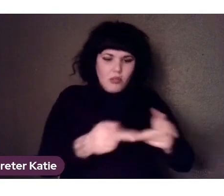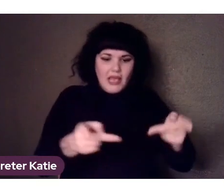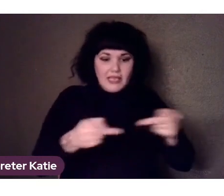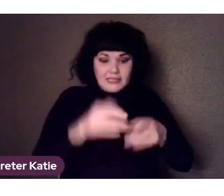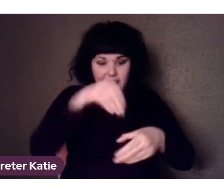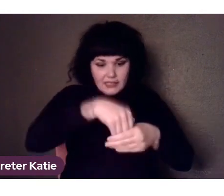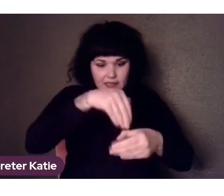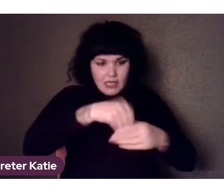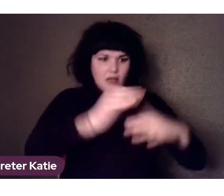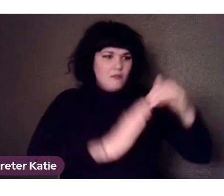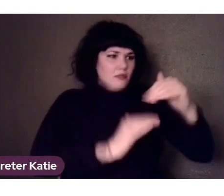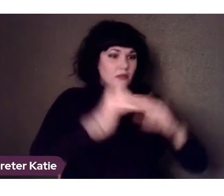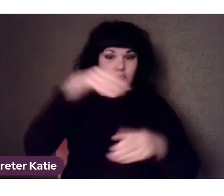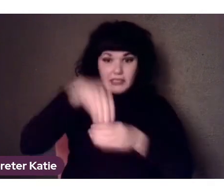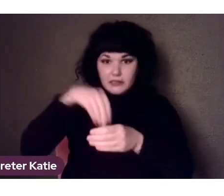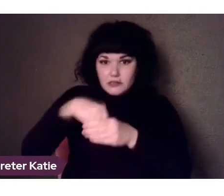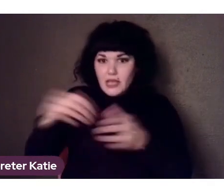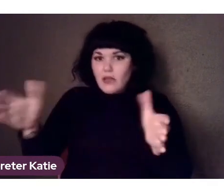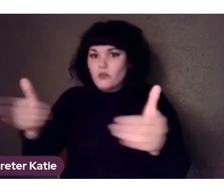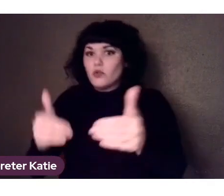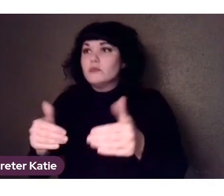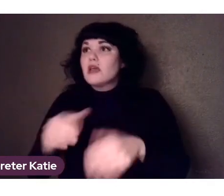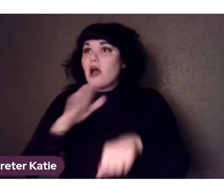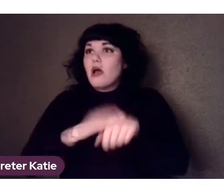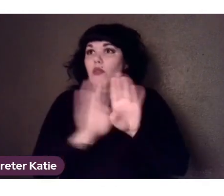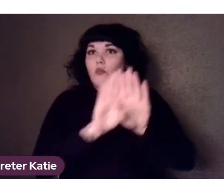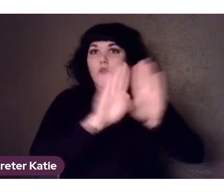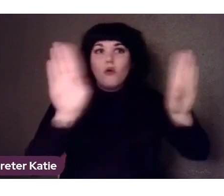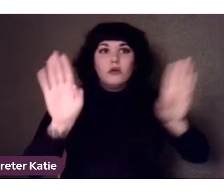rooms, on the walls, on the doors.